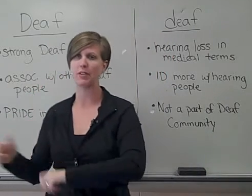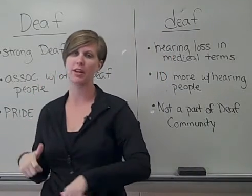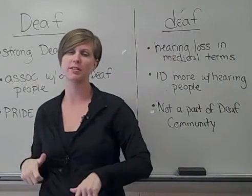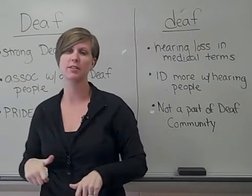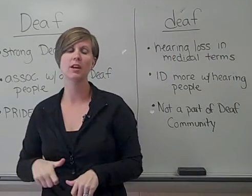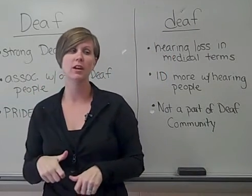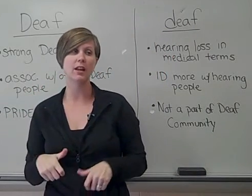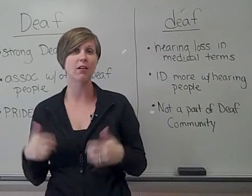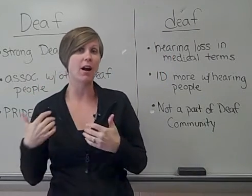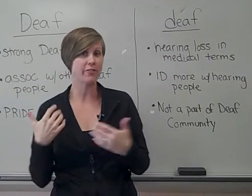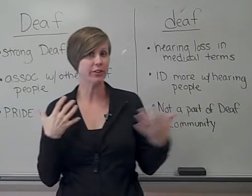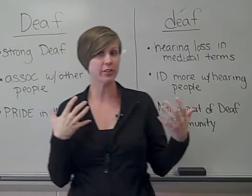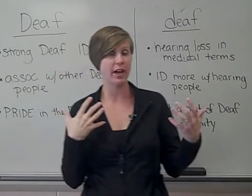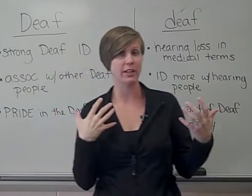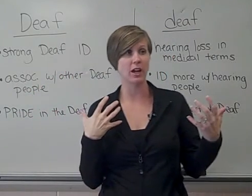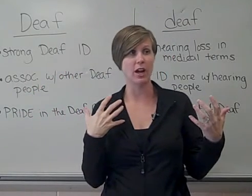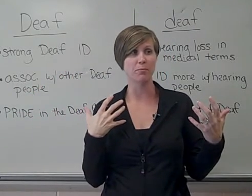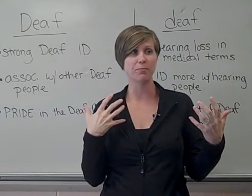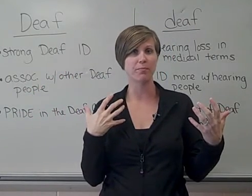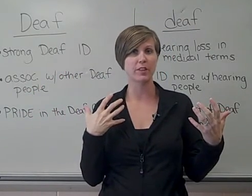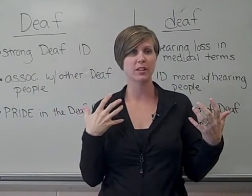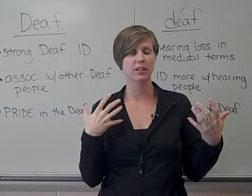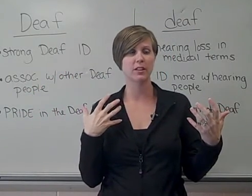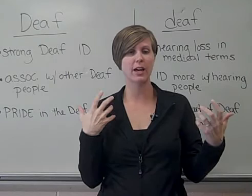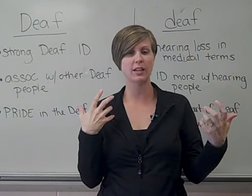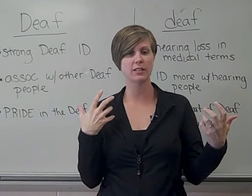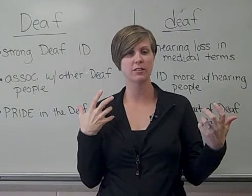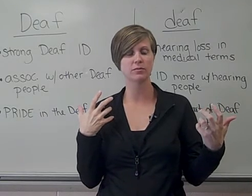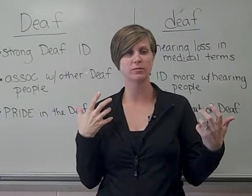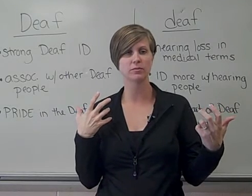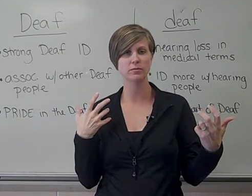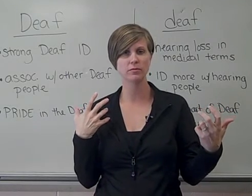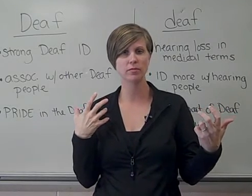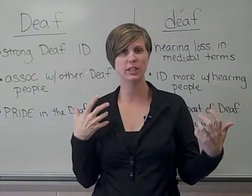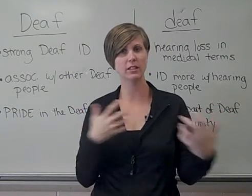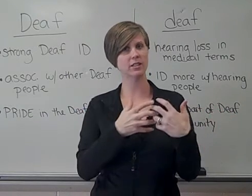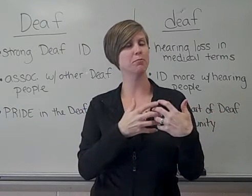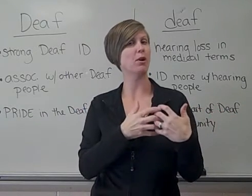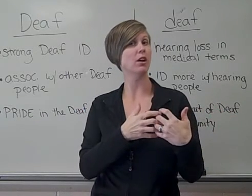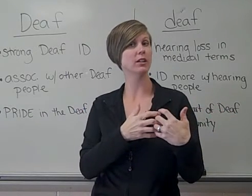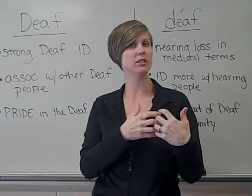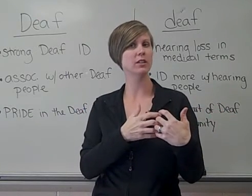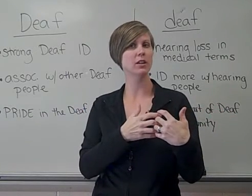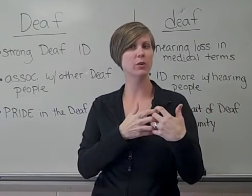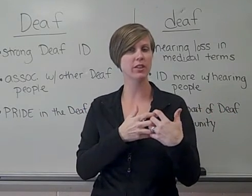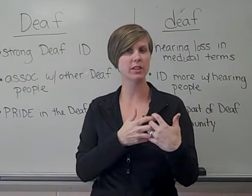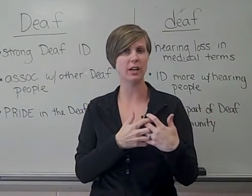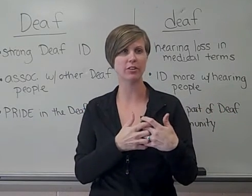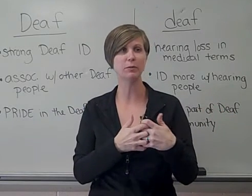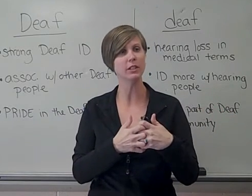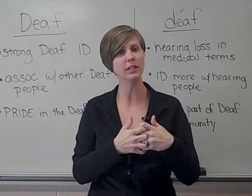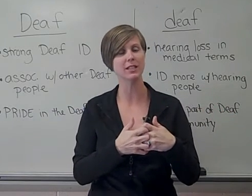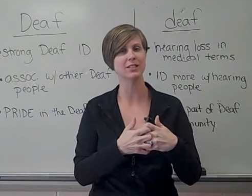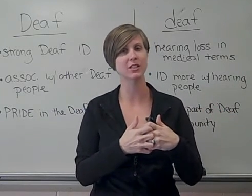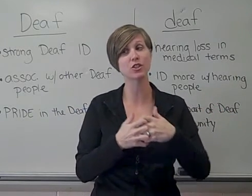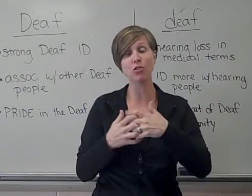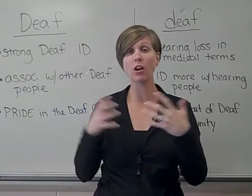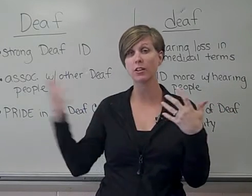about this. Now, I feel that that instant bond within the deaf community is stronger